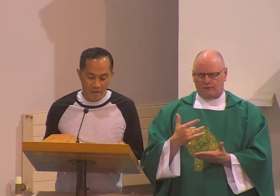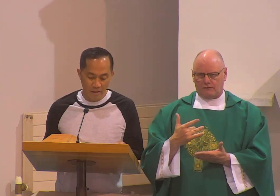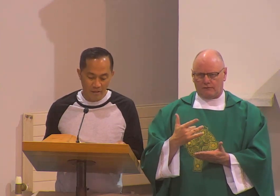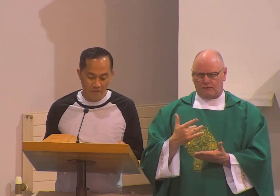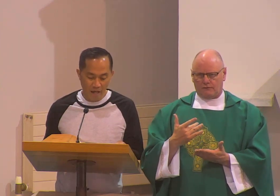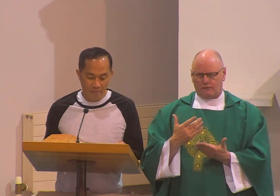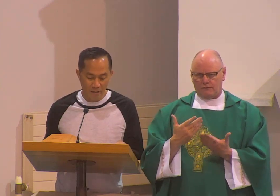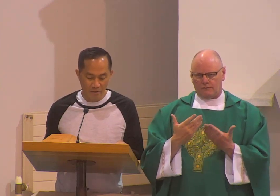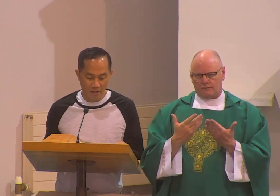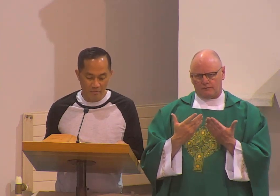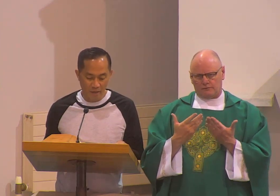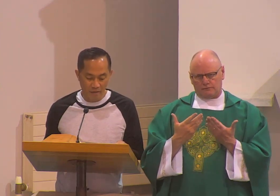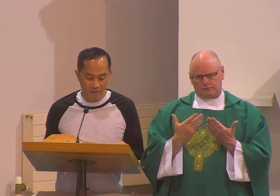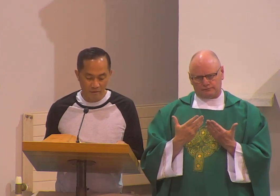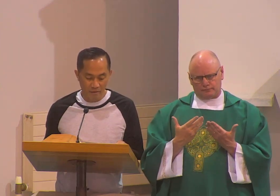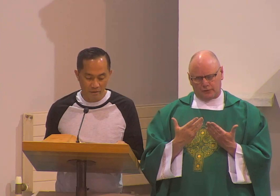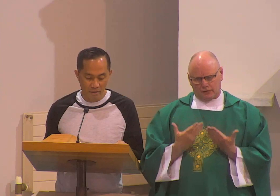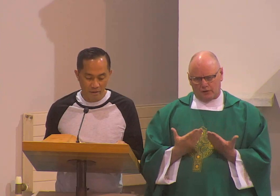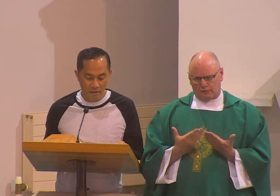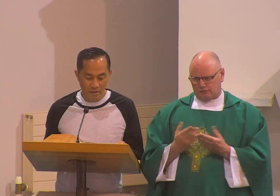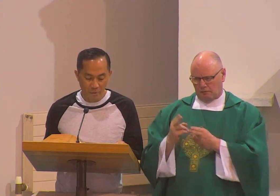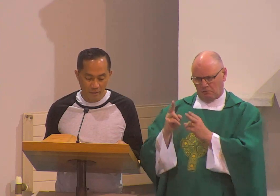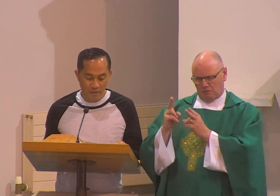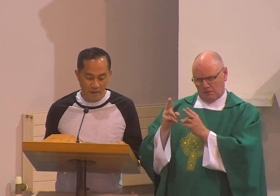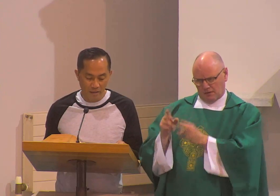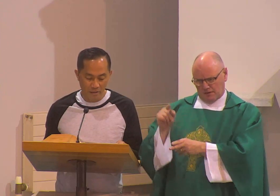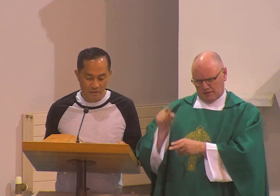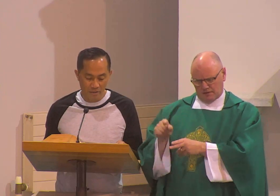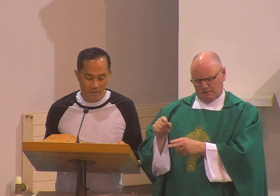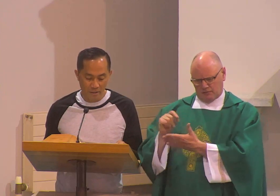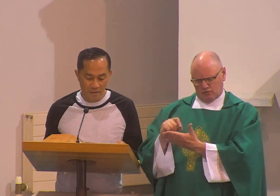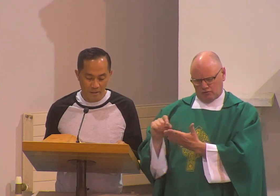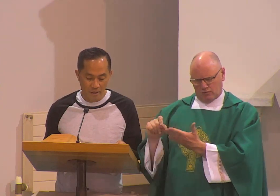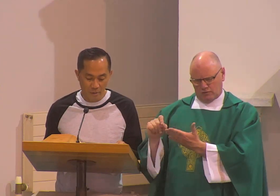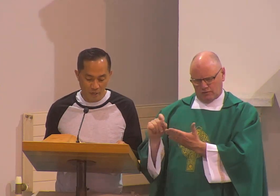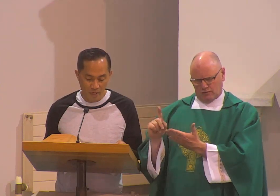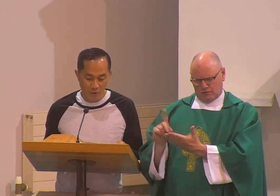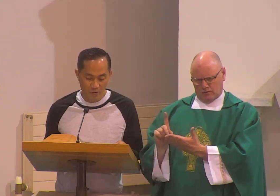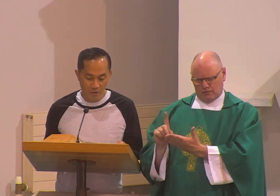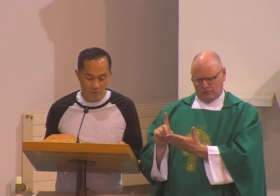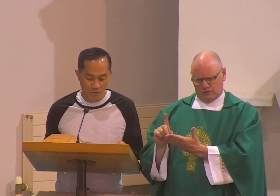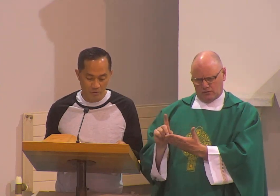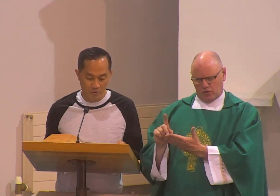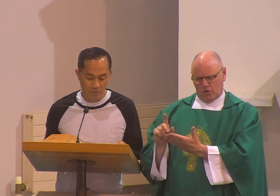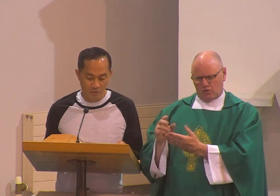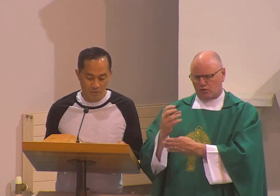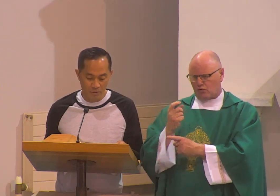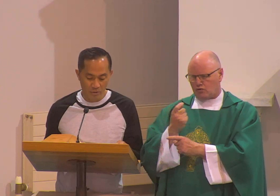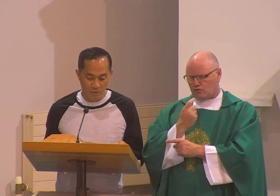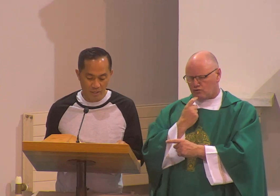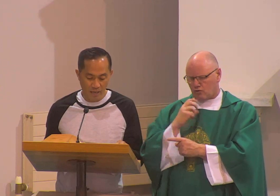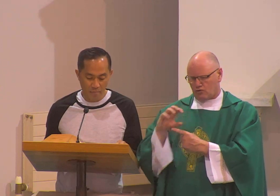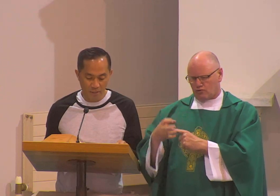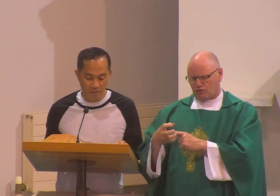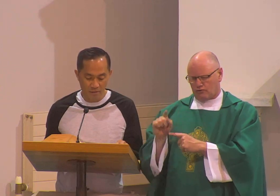Now, if the administering of death in the written letters engraved on stones